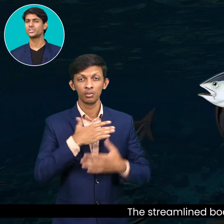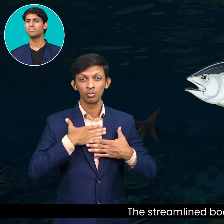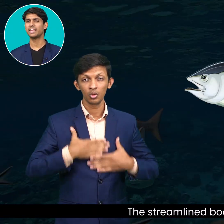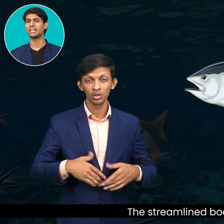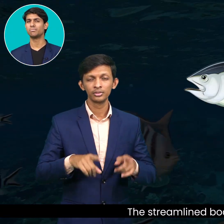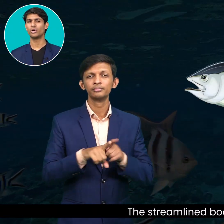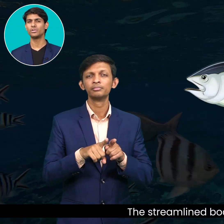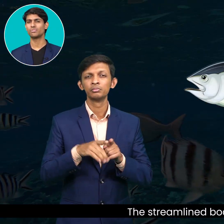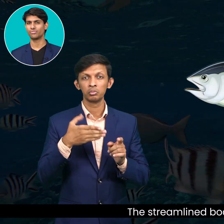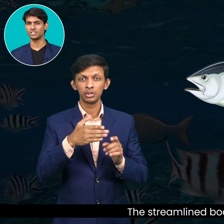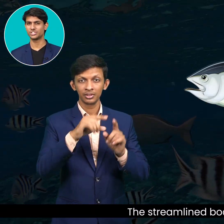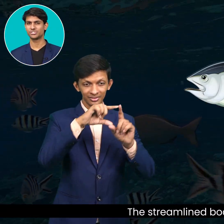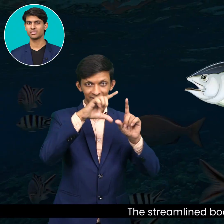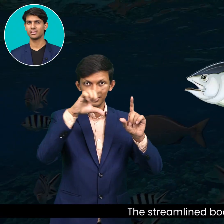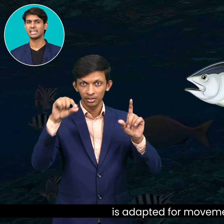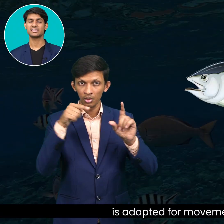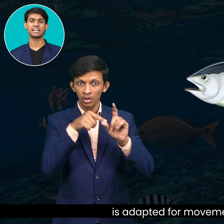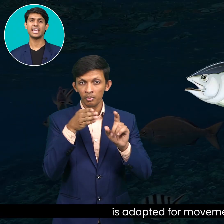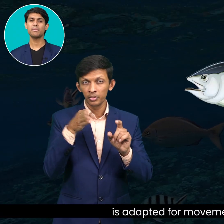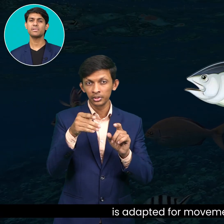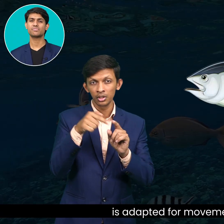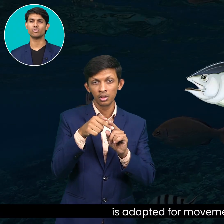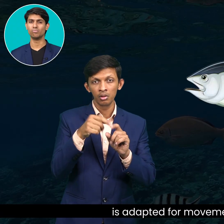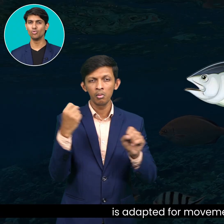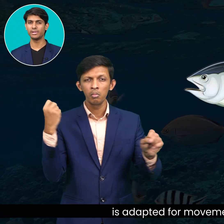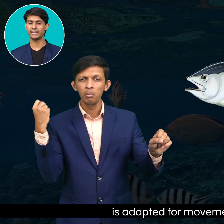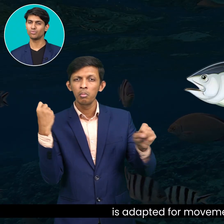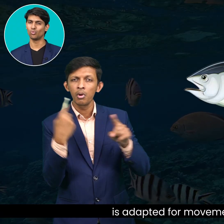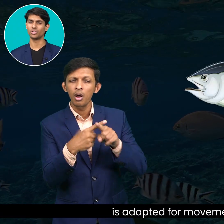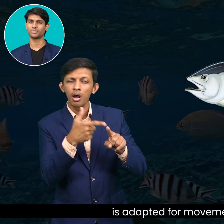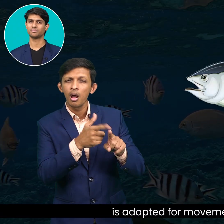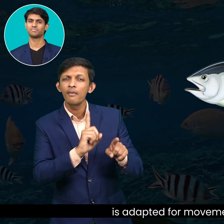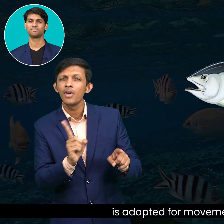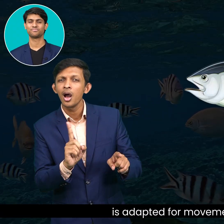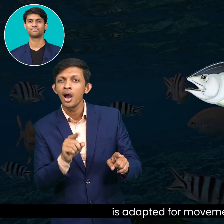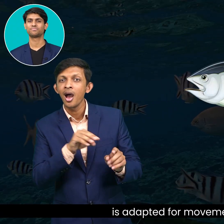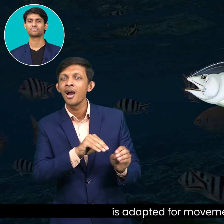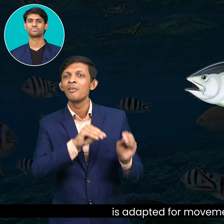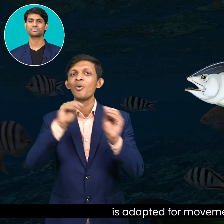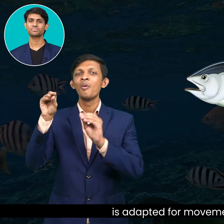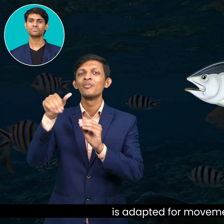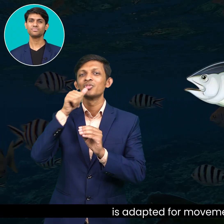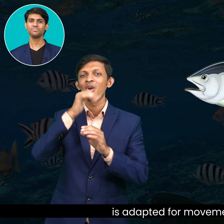The streamlined body of a fish is adapted for movement in water.